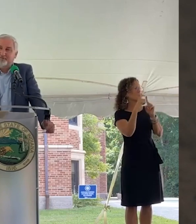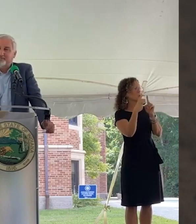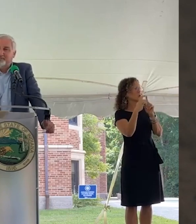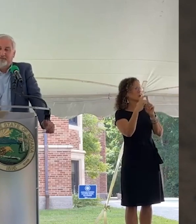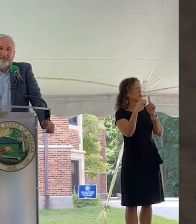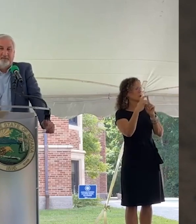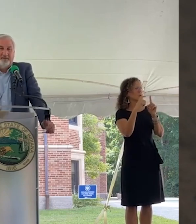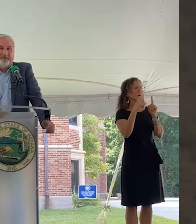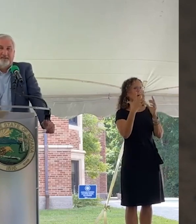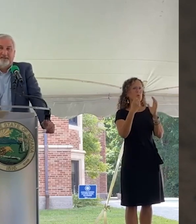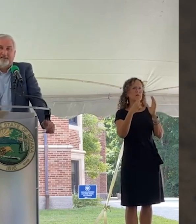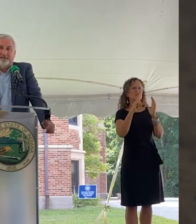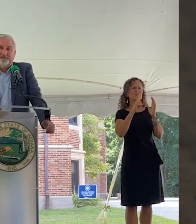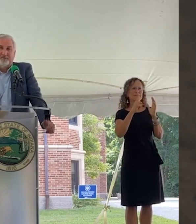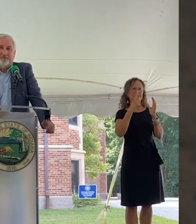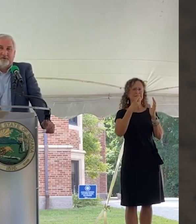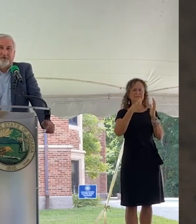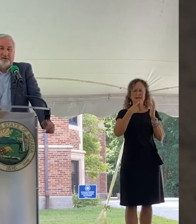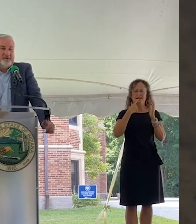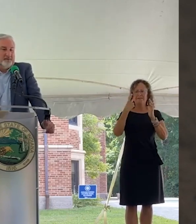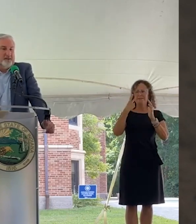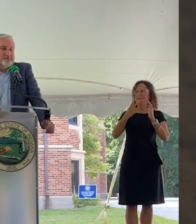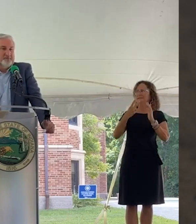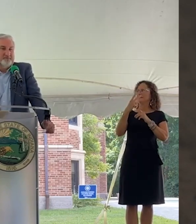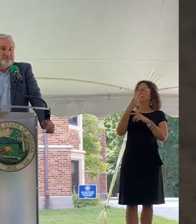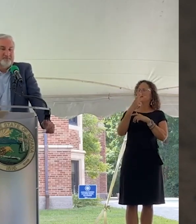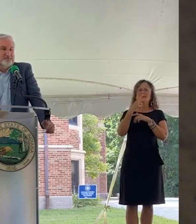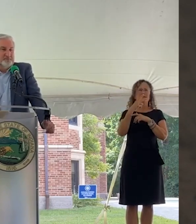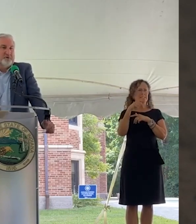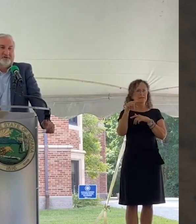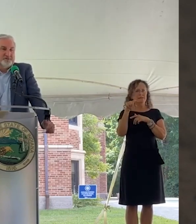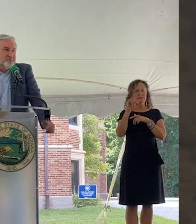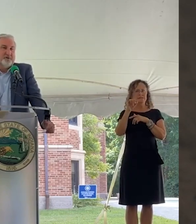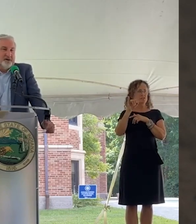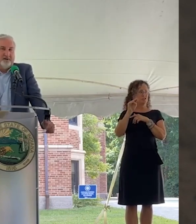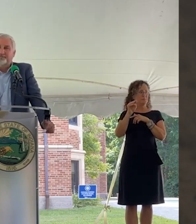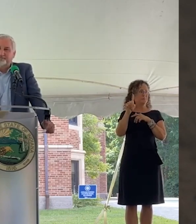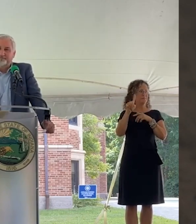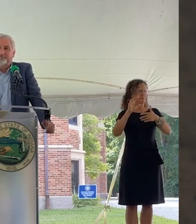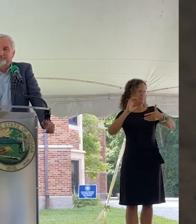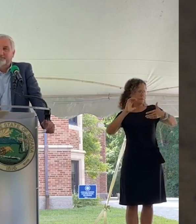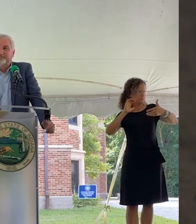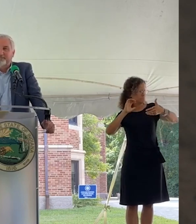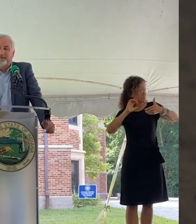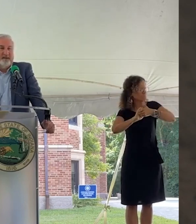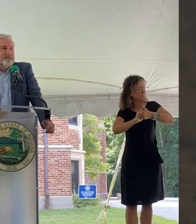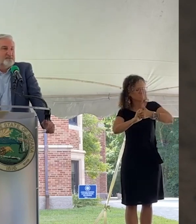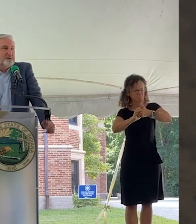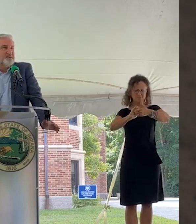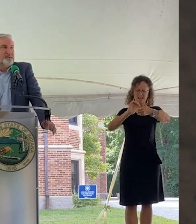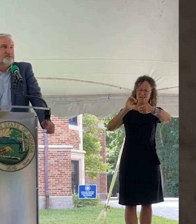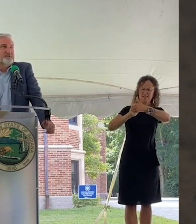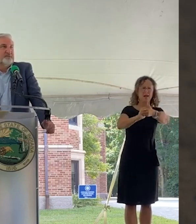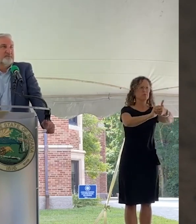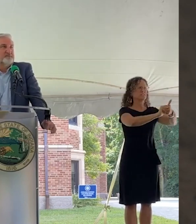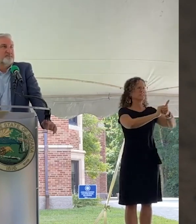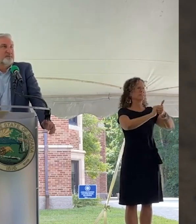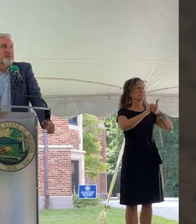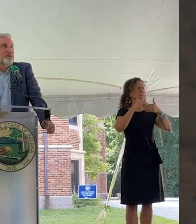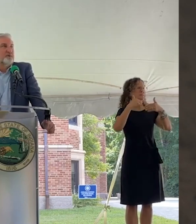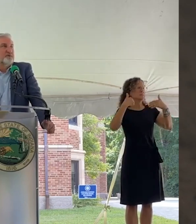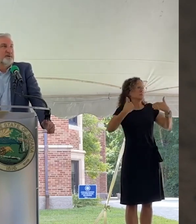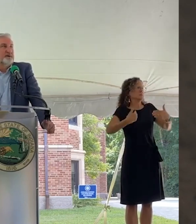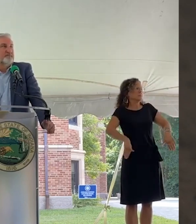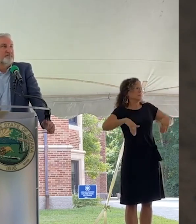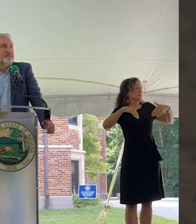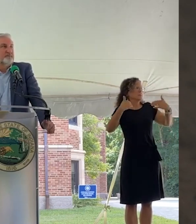collaborative, is you are a collaborator extraordinaire. And this project